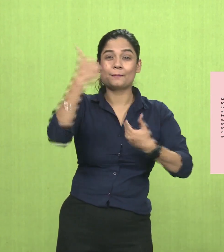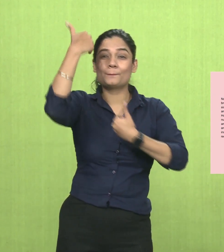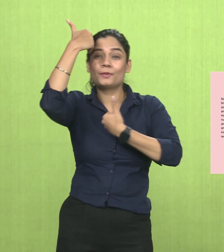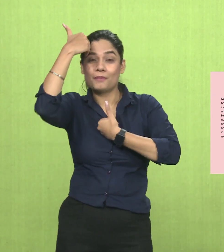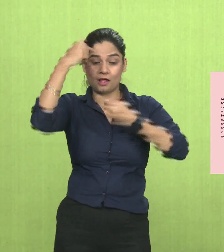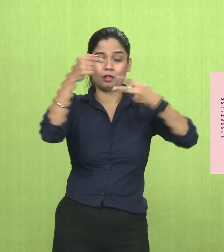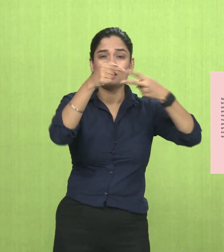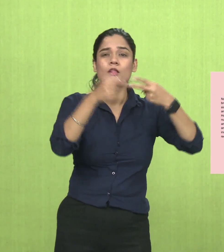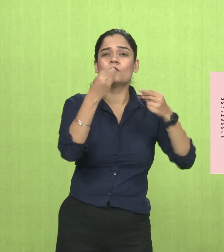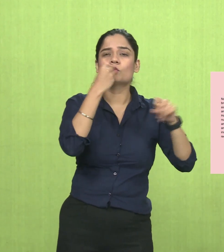diarrhea and fever.